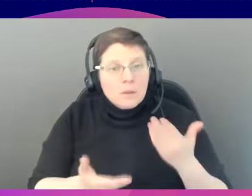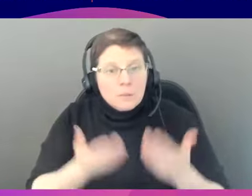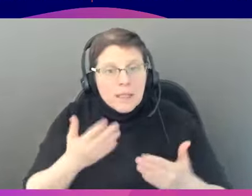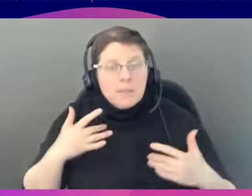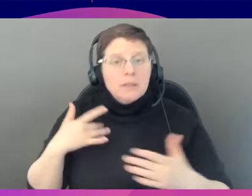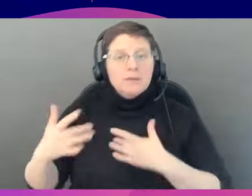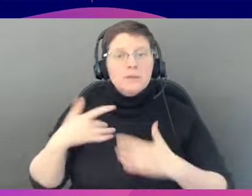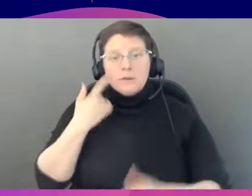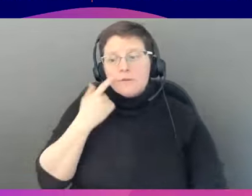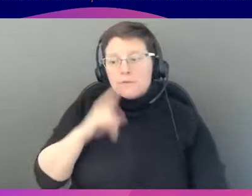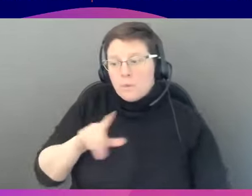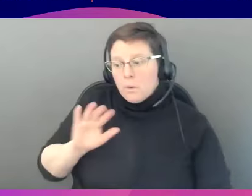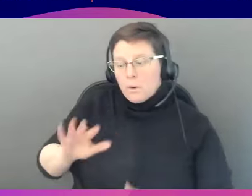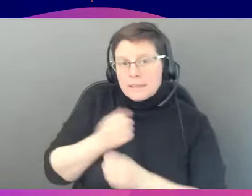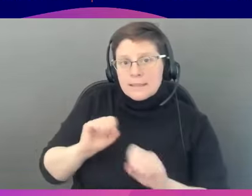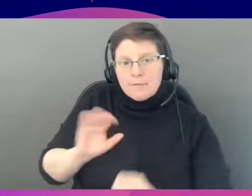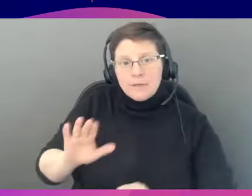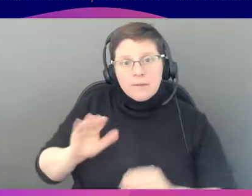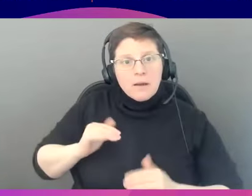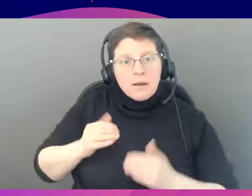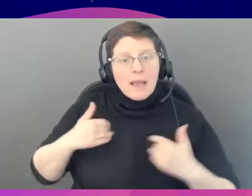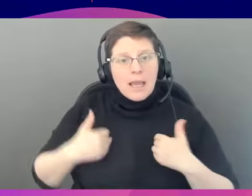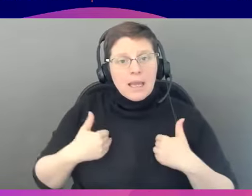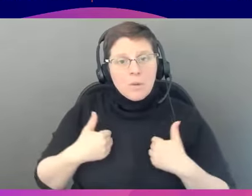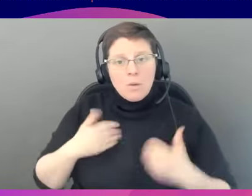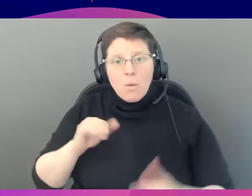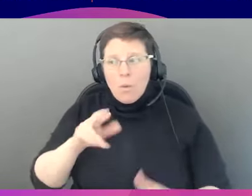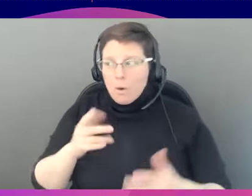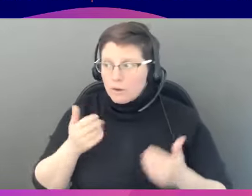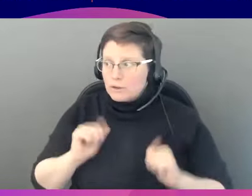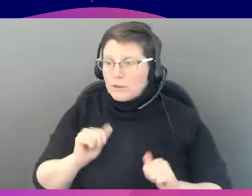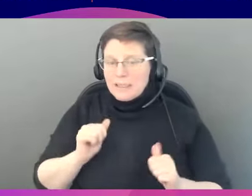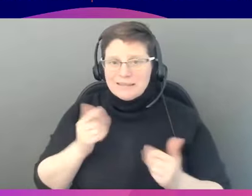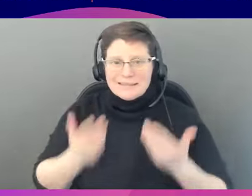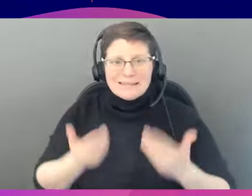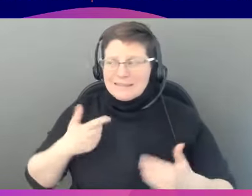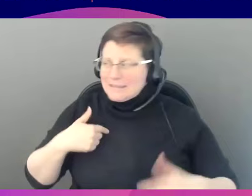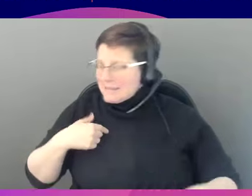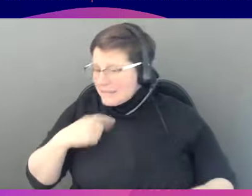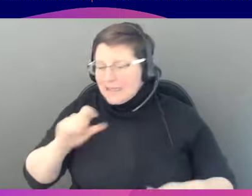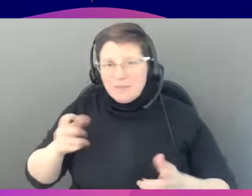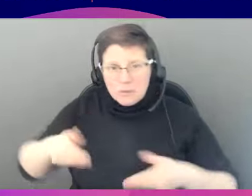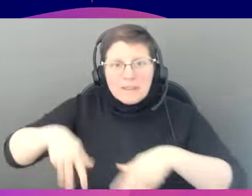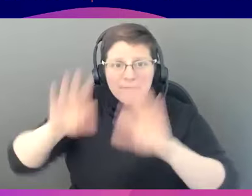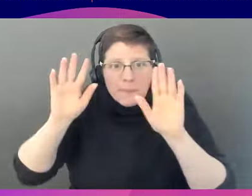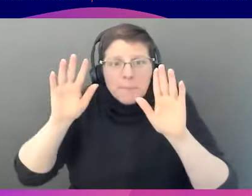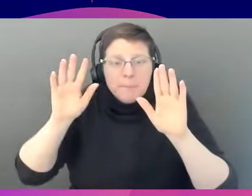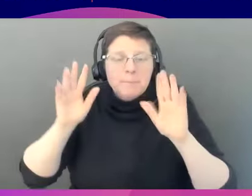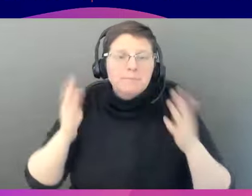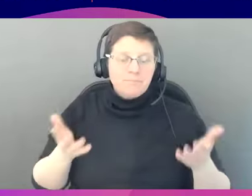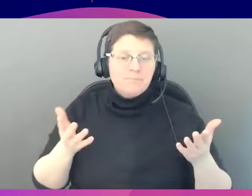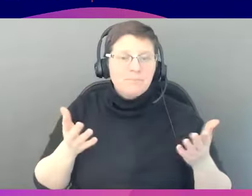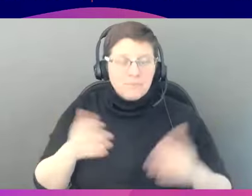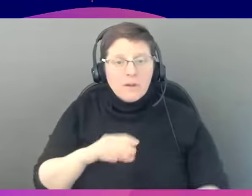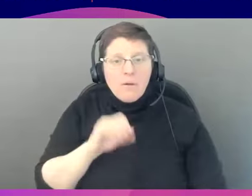for the safety of their animal or may be dealing with an impossible choice of having to give their animal up entirely. For off-site